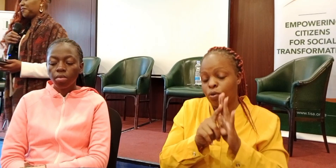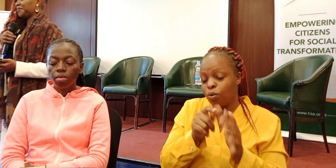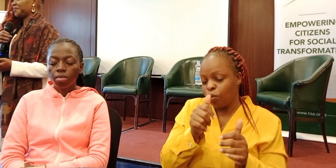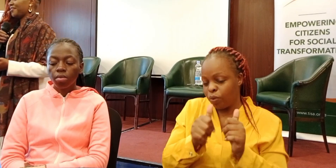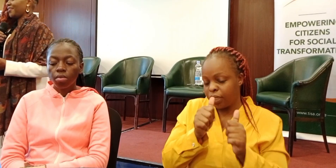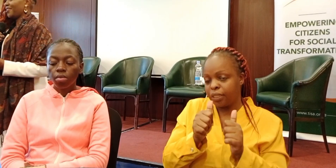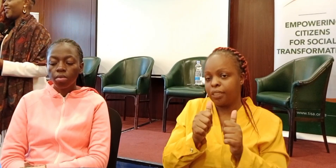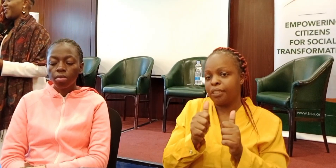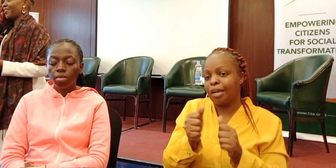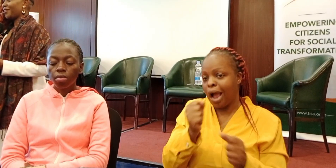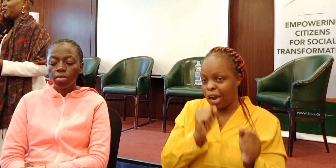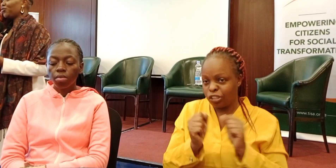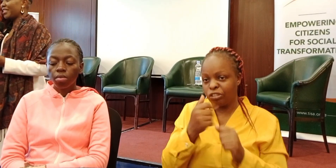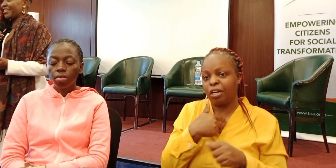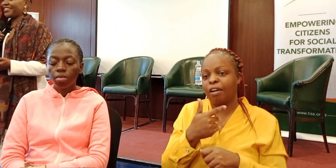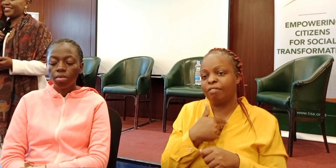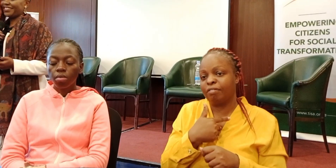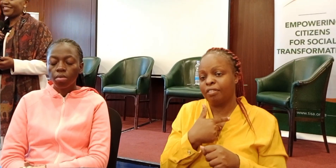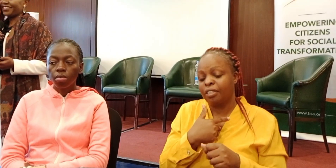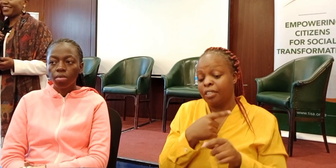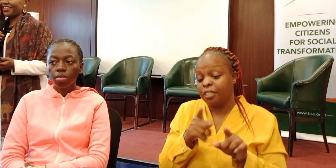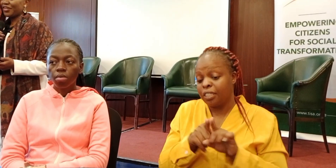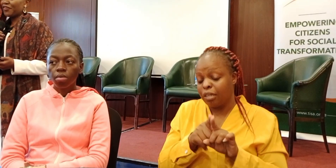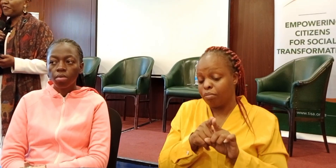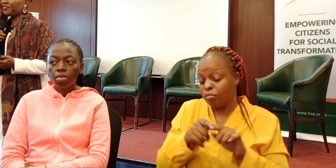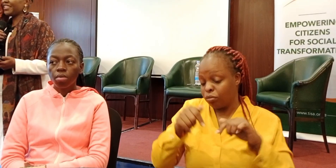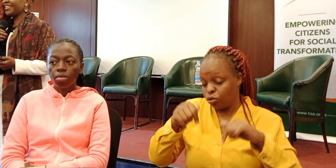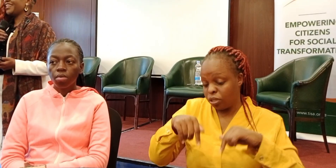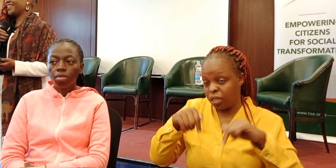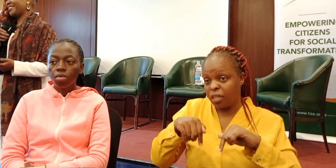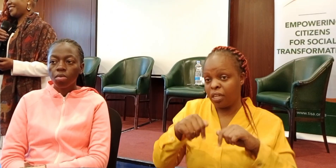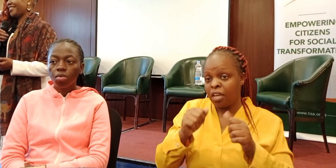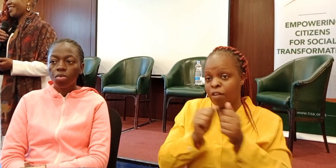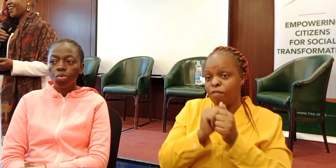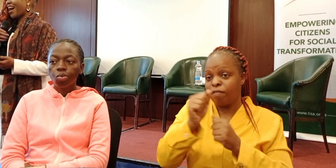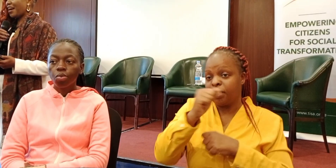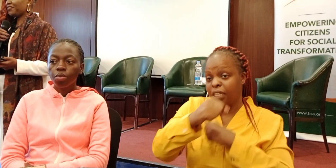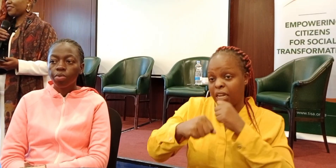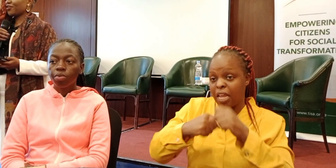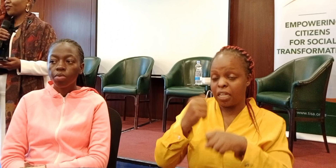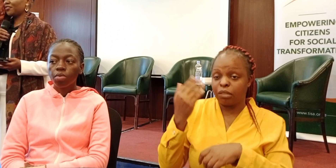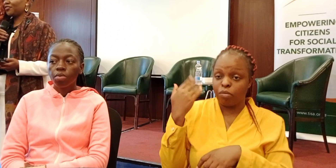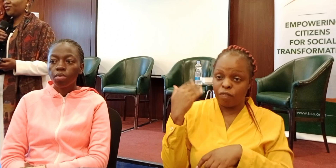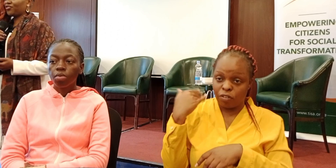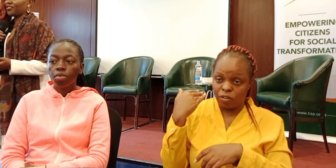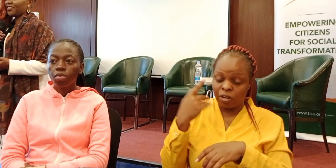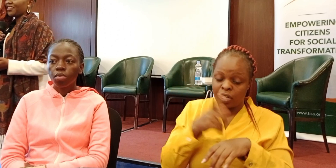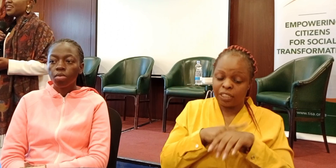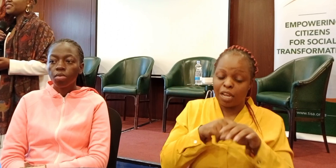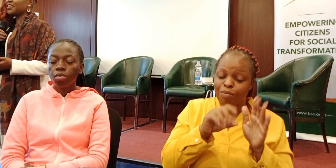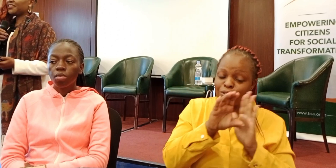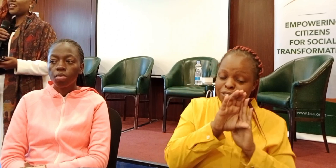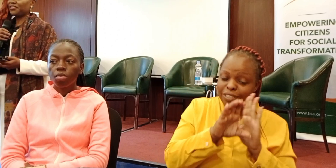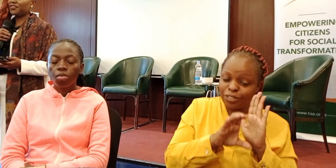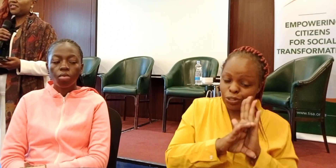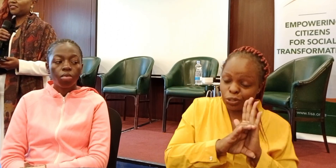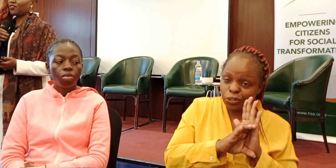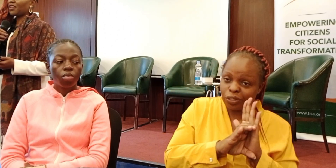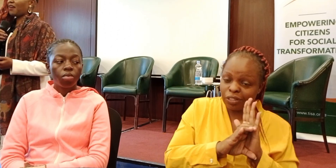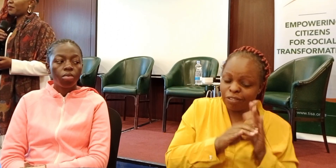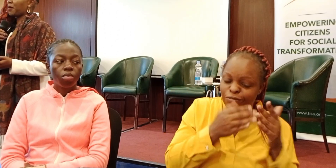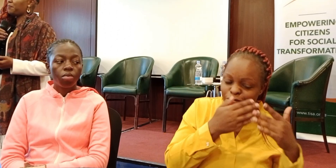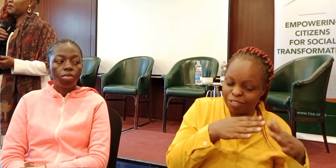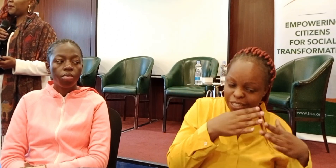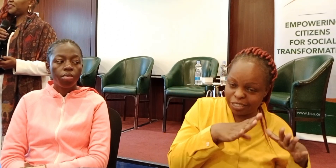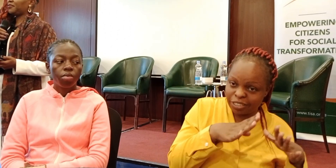enacted. To date, 15 years after the constitution, this country does